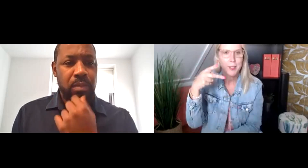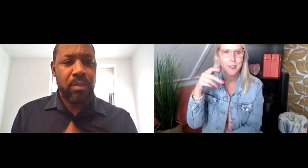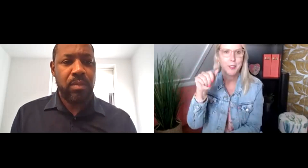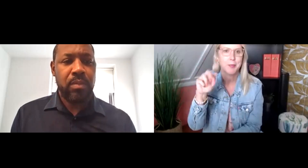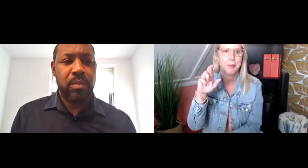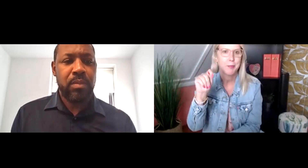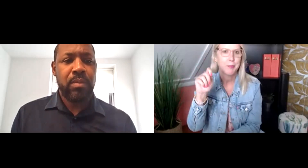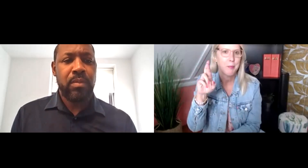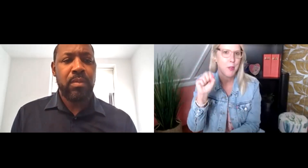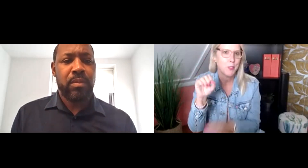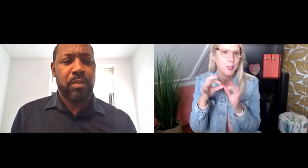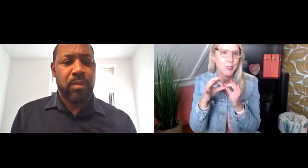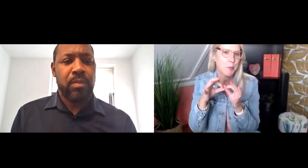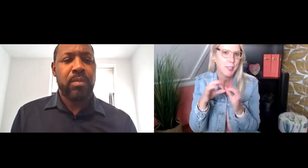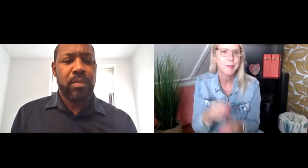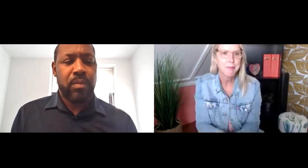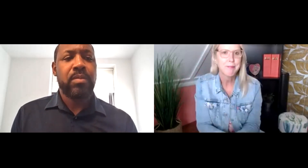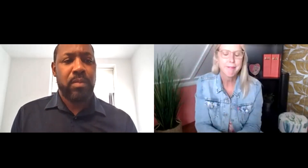And I'm one of the co-owners of Partners Interpreting.